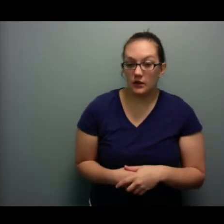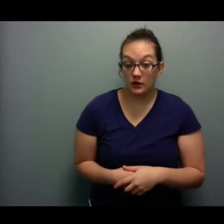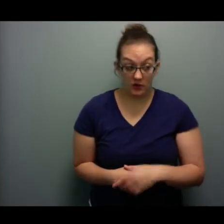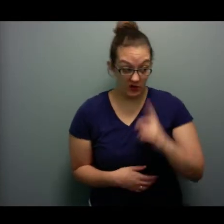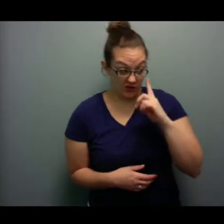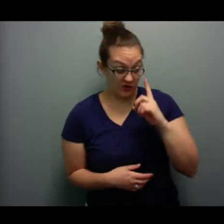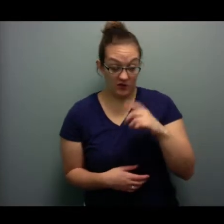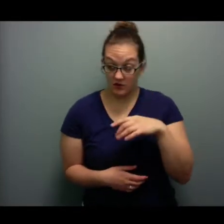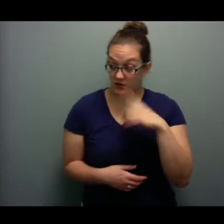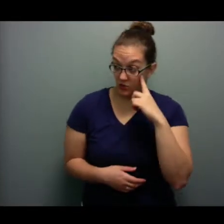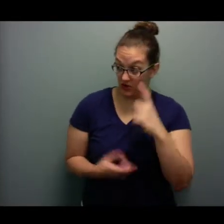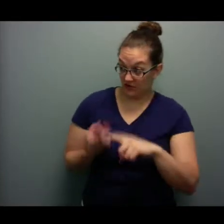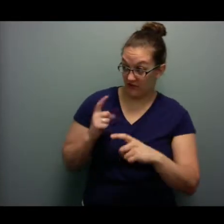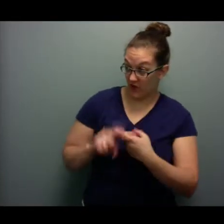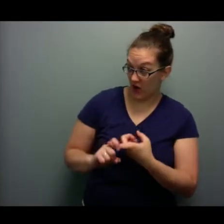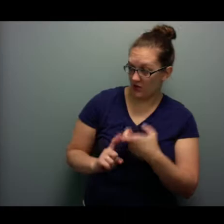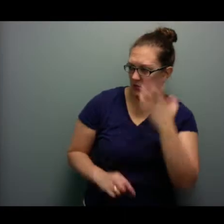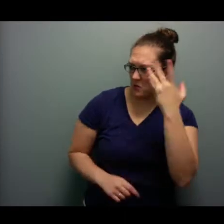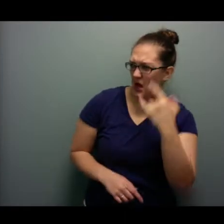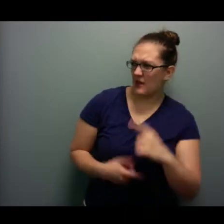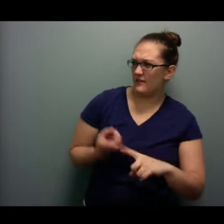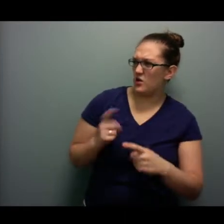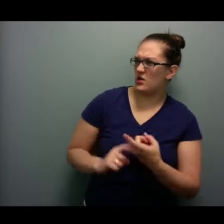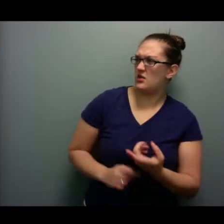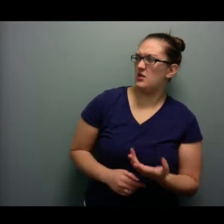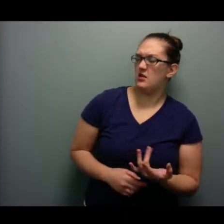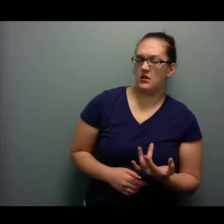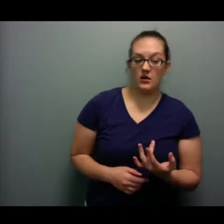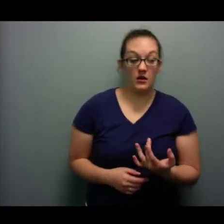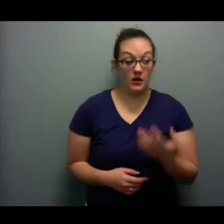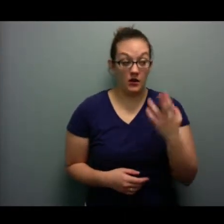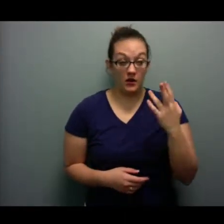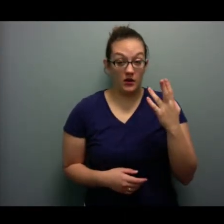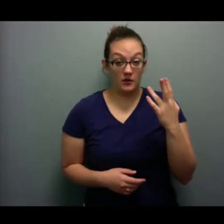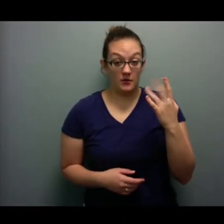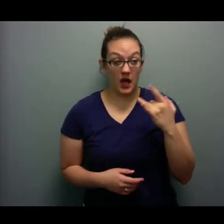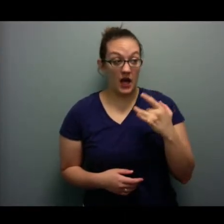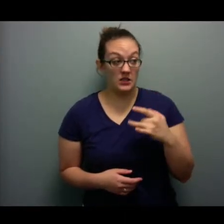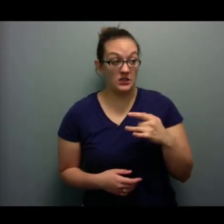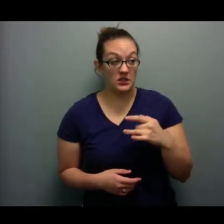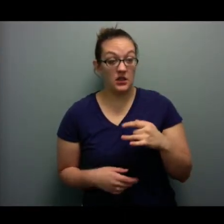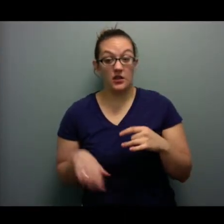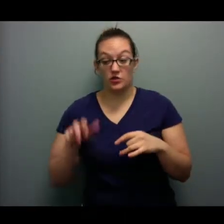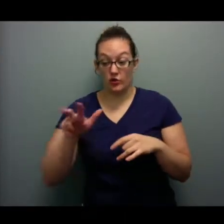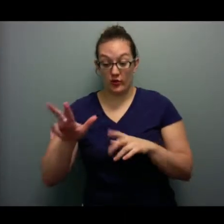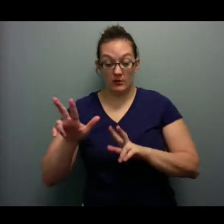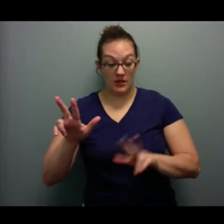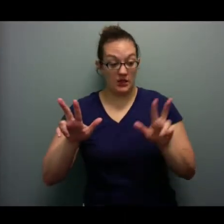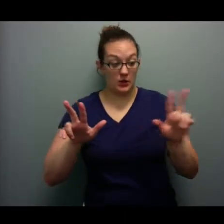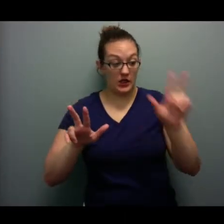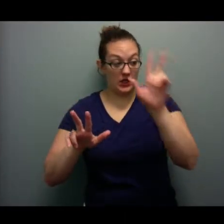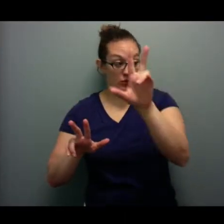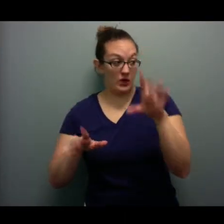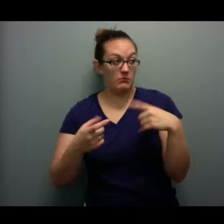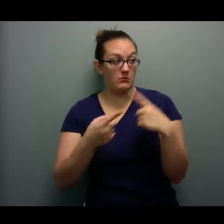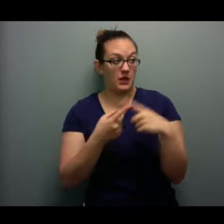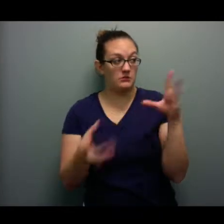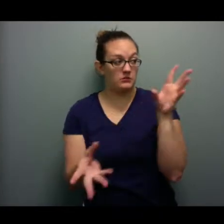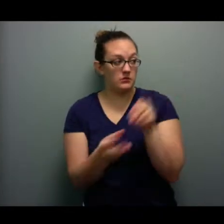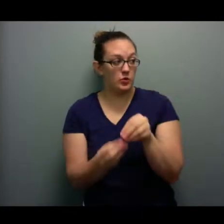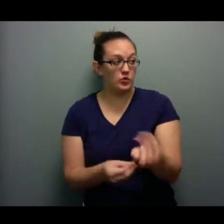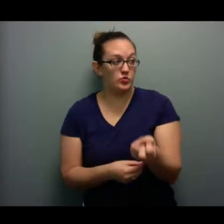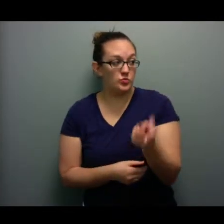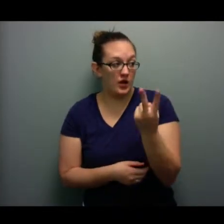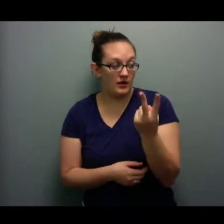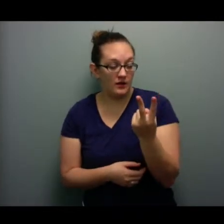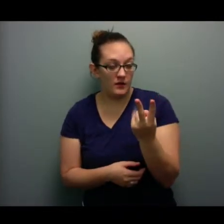You think the friend? And why do you think with the friend? It's 3 inches, 3 inches, 3 inches. And what is he trying to find out? It says